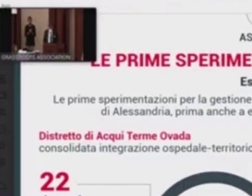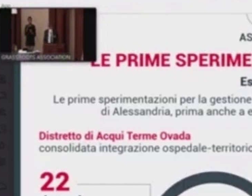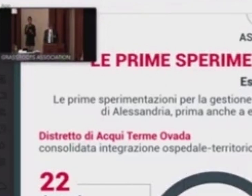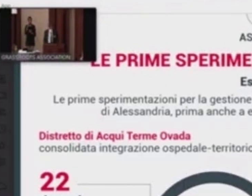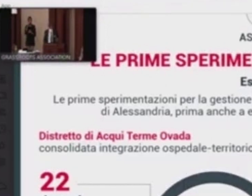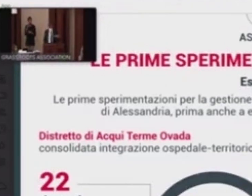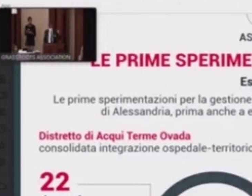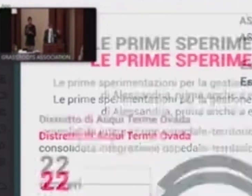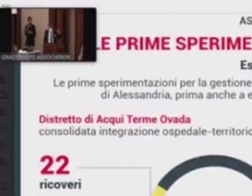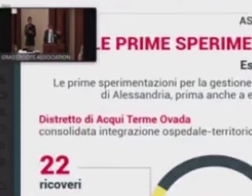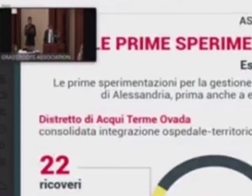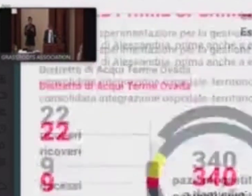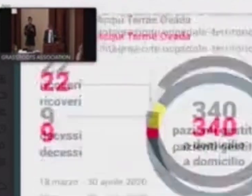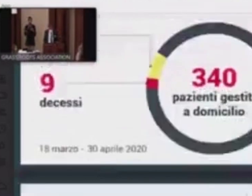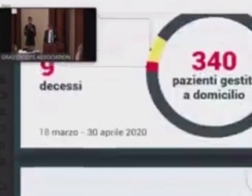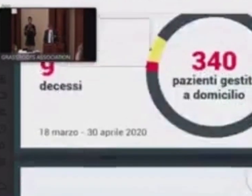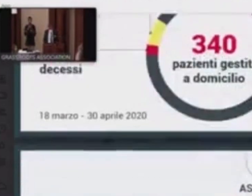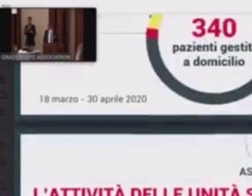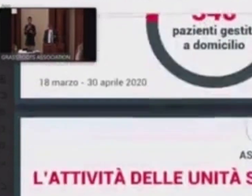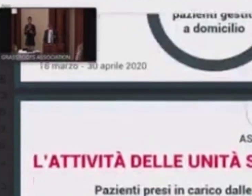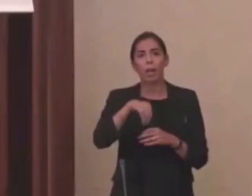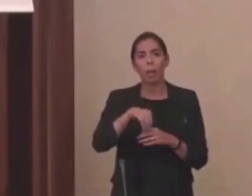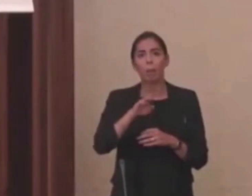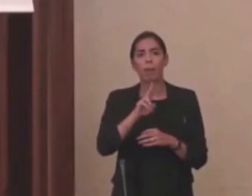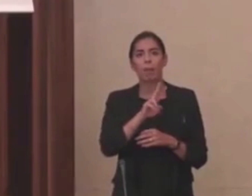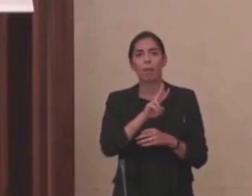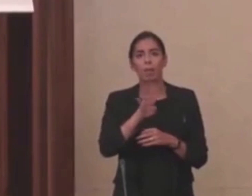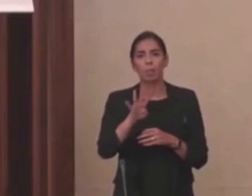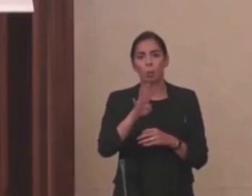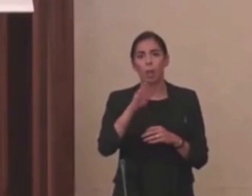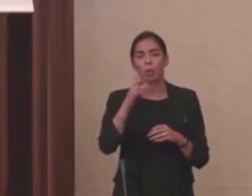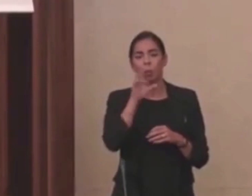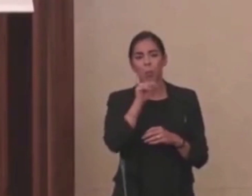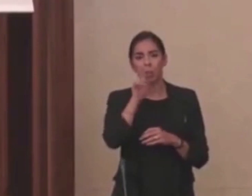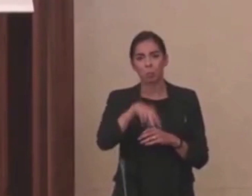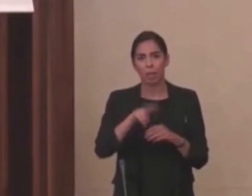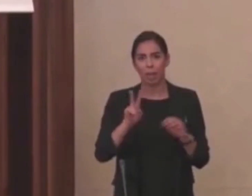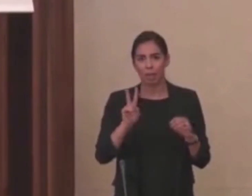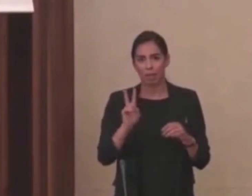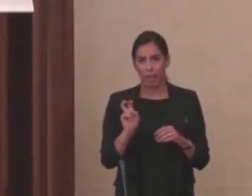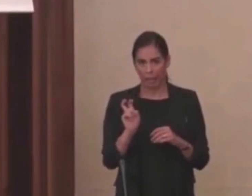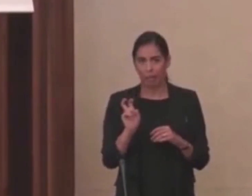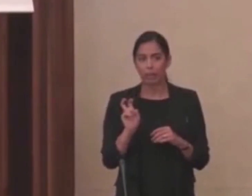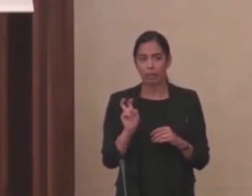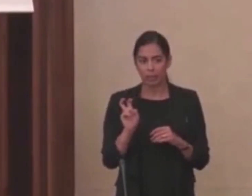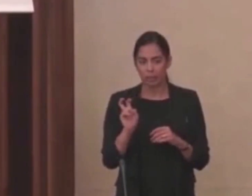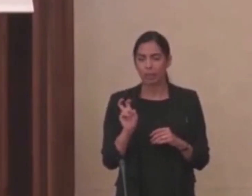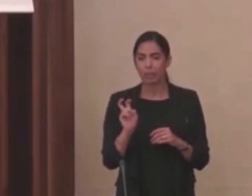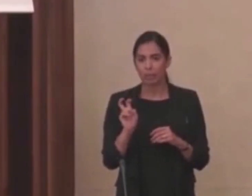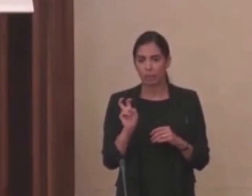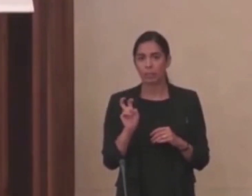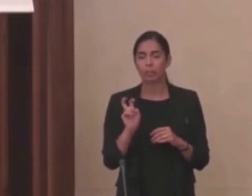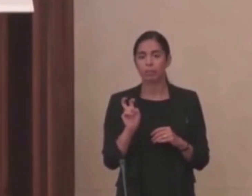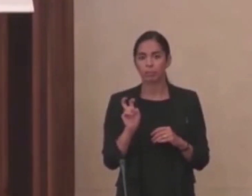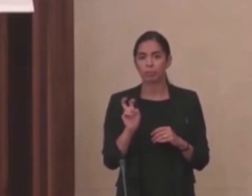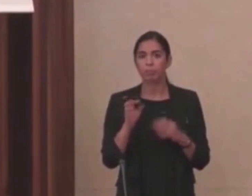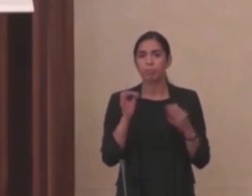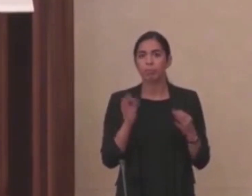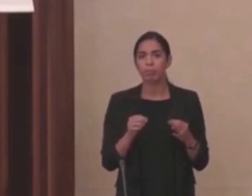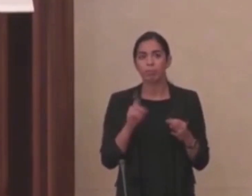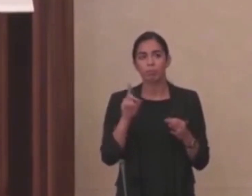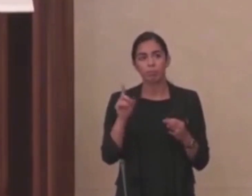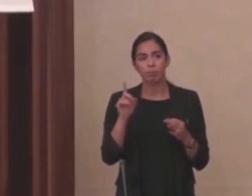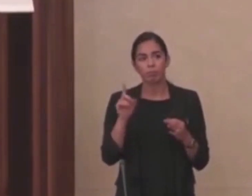del 24 experience marzo, del marzo and del also 2020, chiedo scusa, through the law